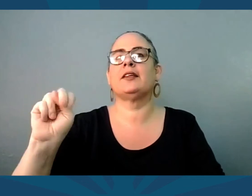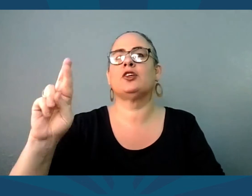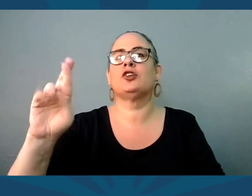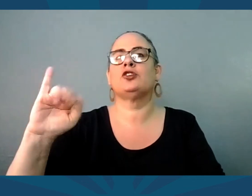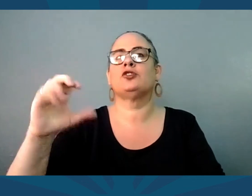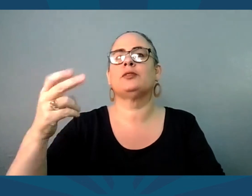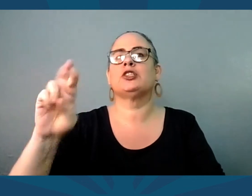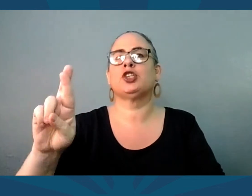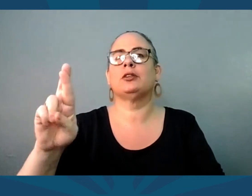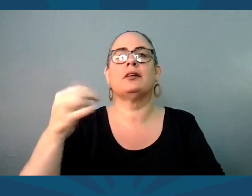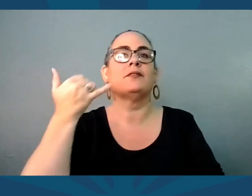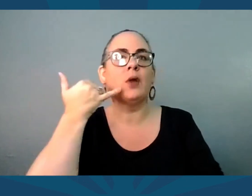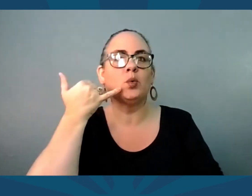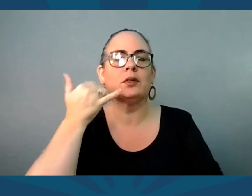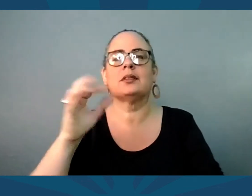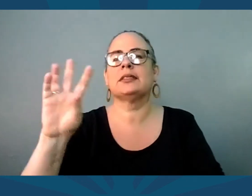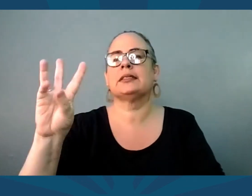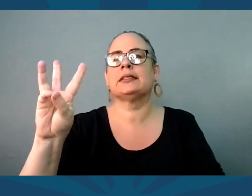Stephen Richer,